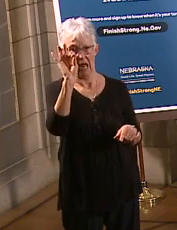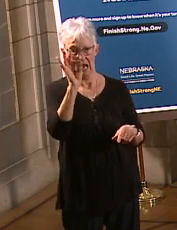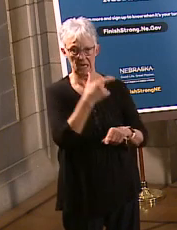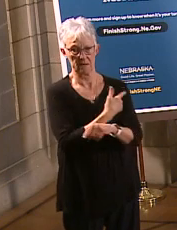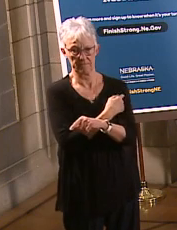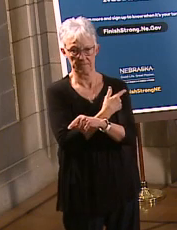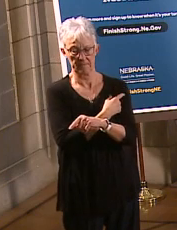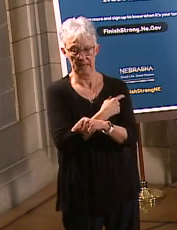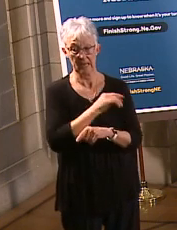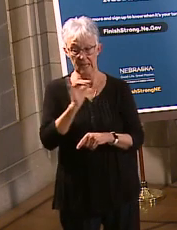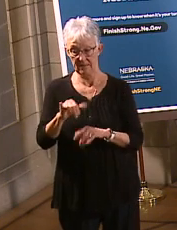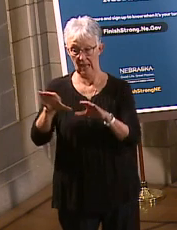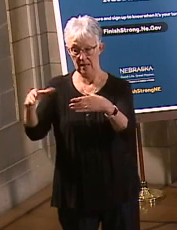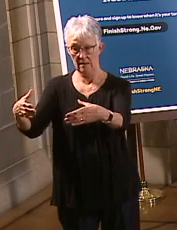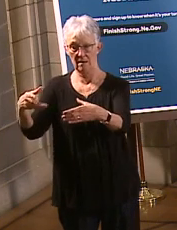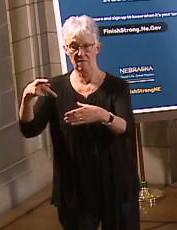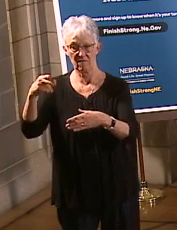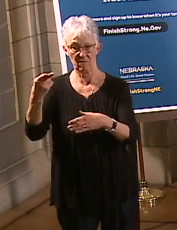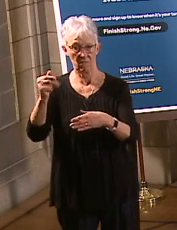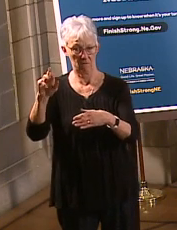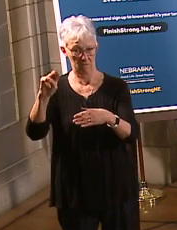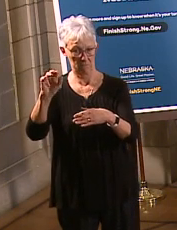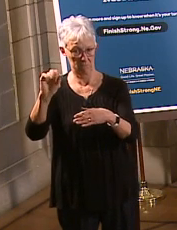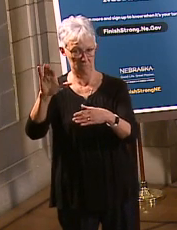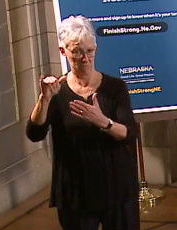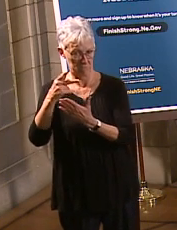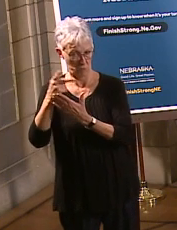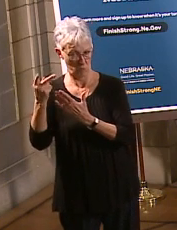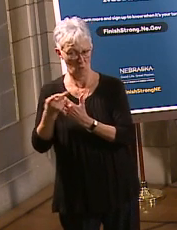is, because the federal government launched this before,